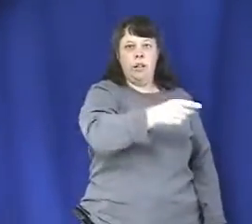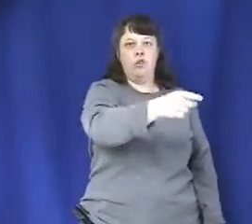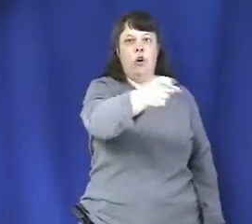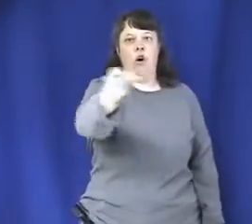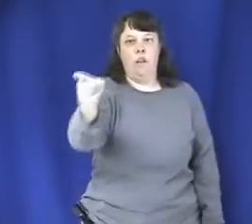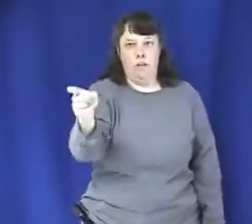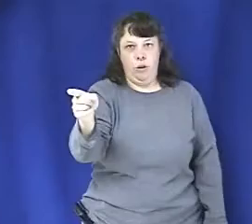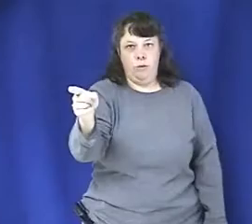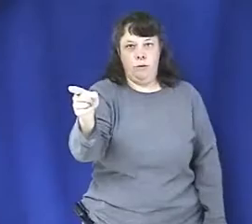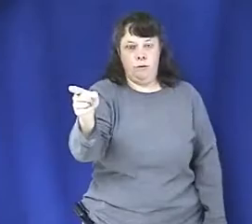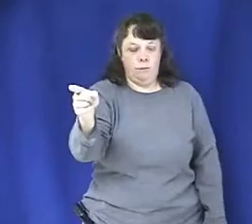it's all of you.